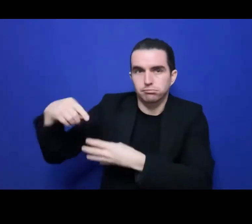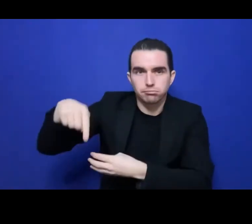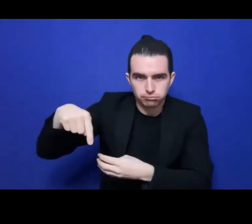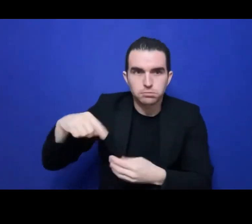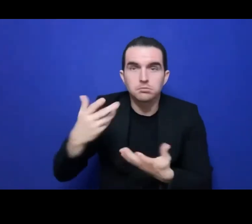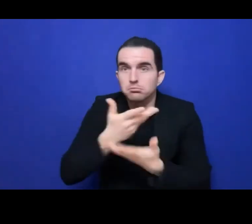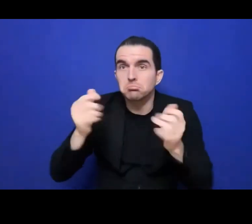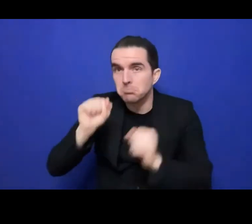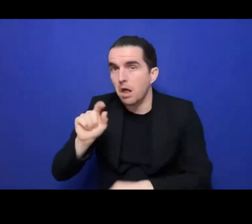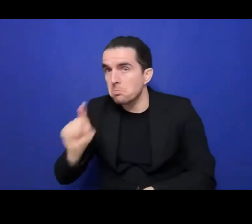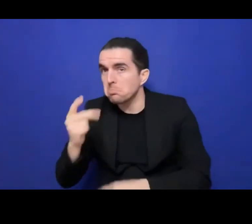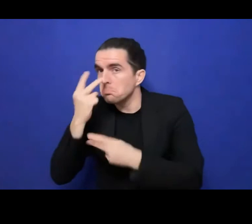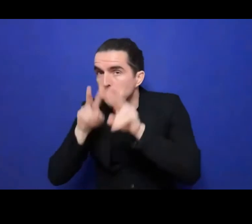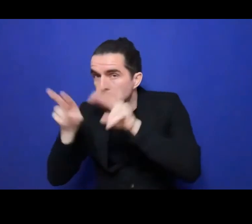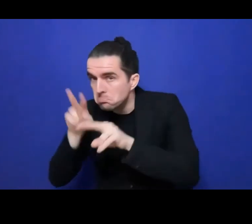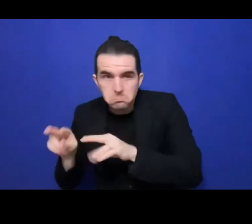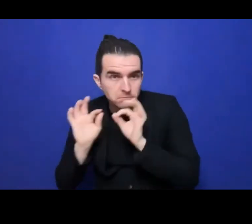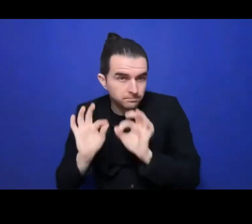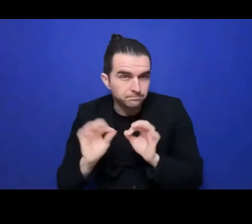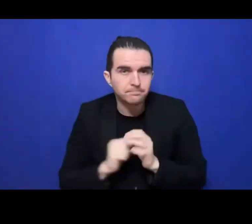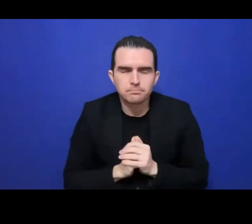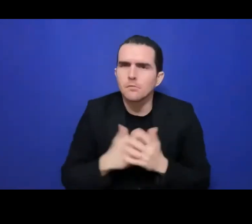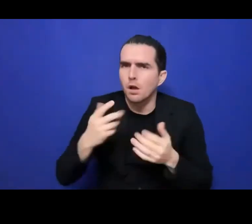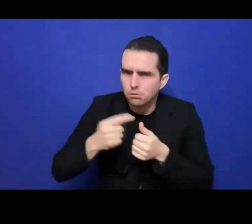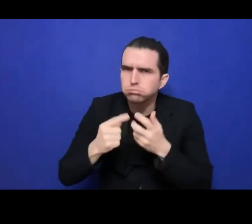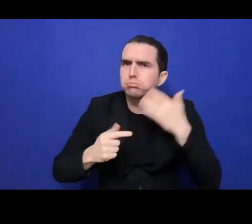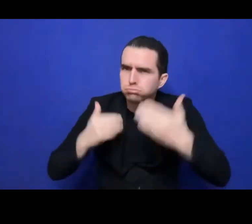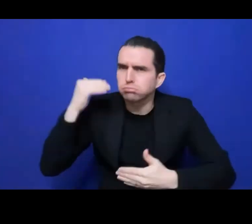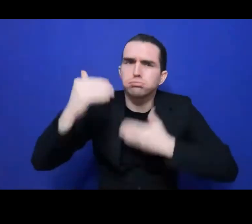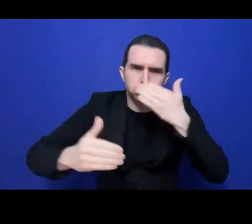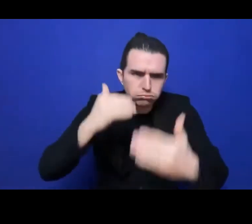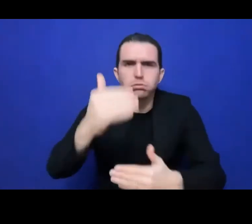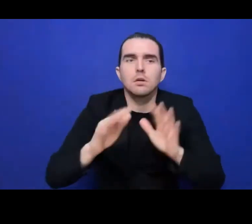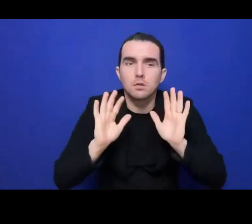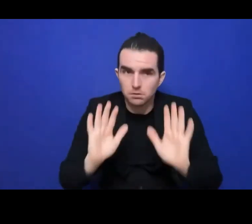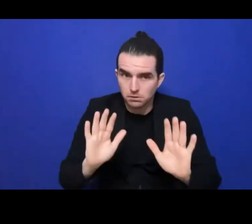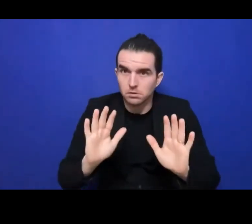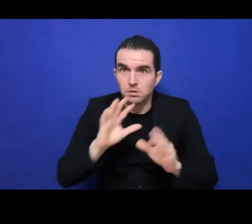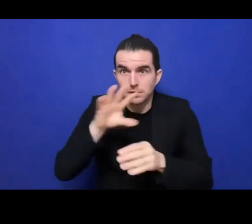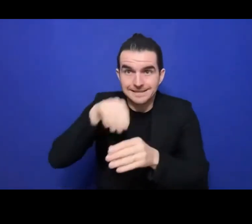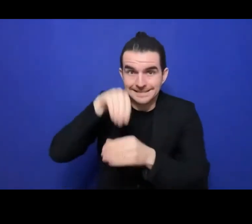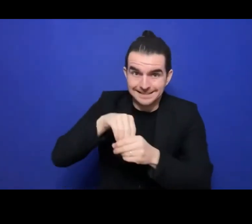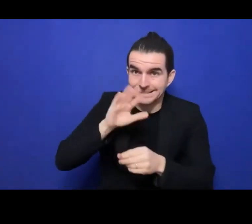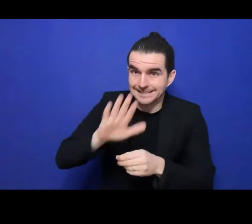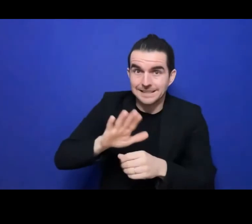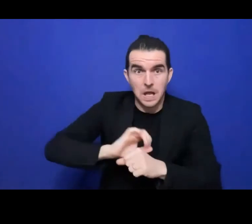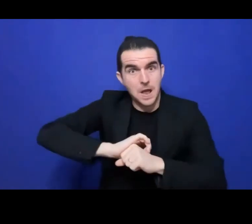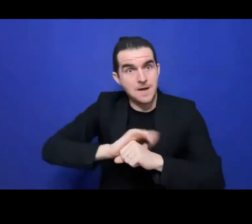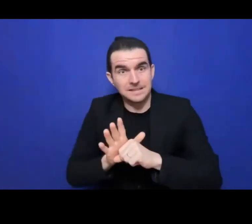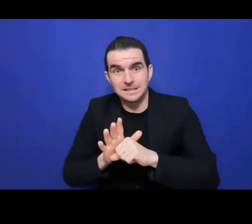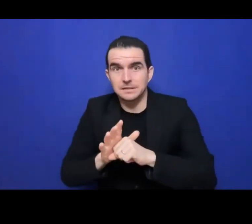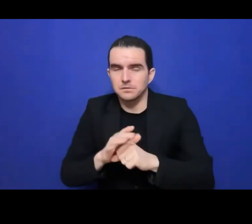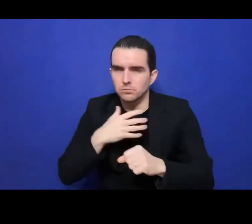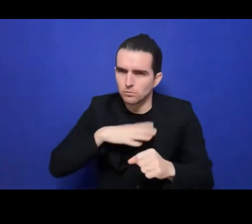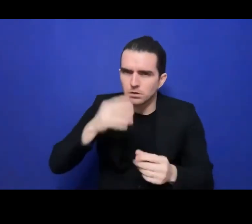the context of COVID-19, our message to governments must be that action on UHC and